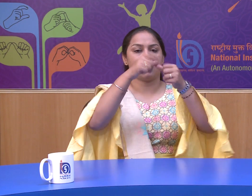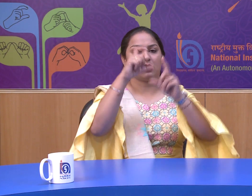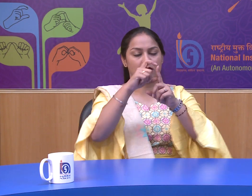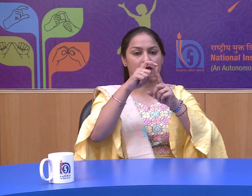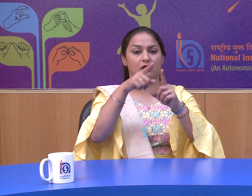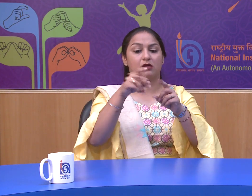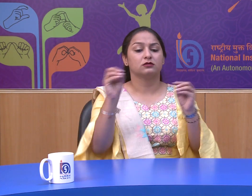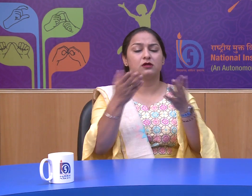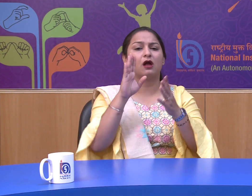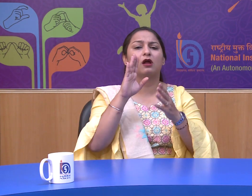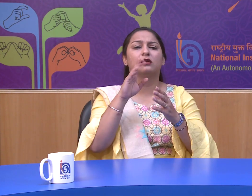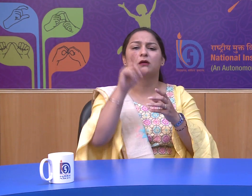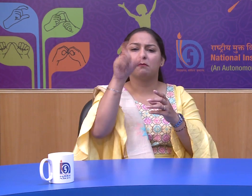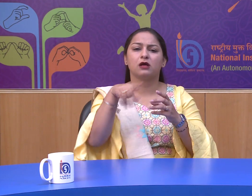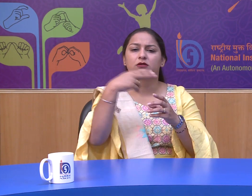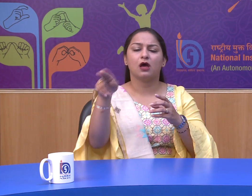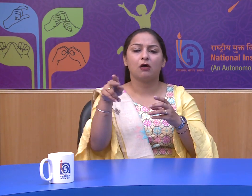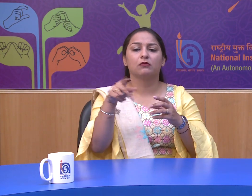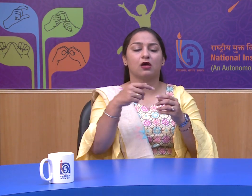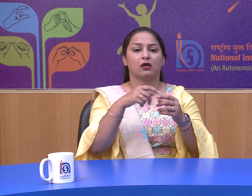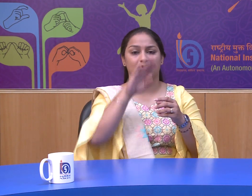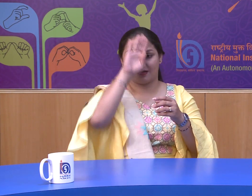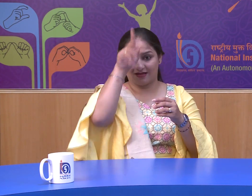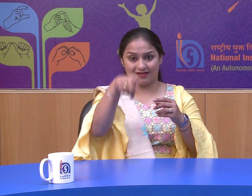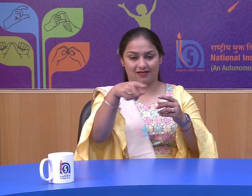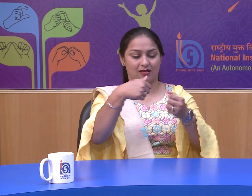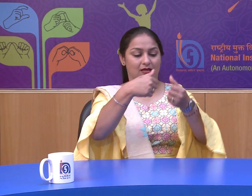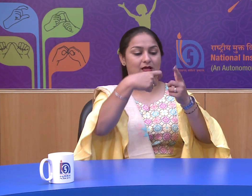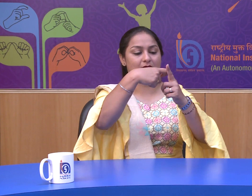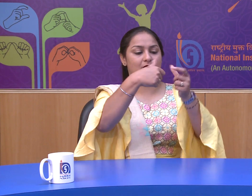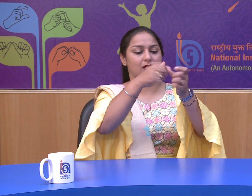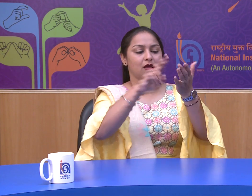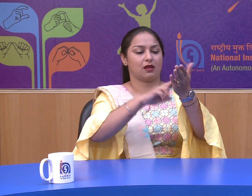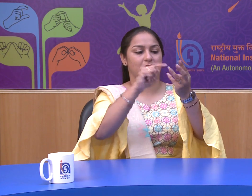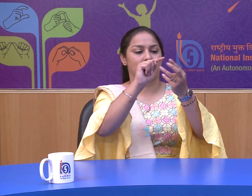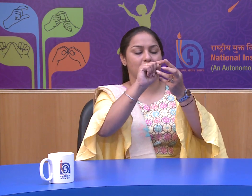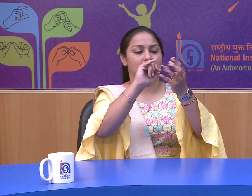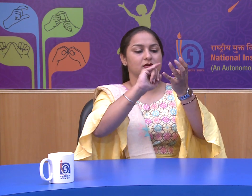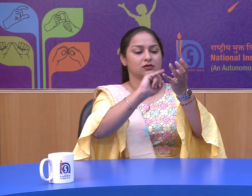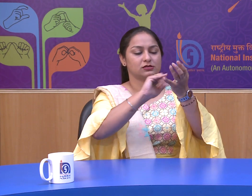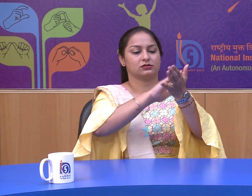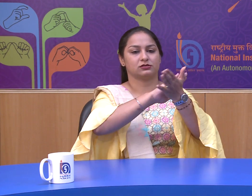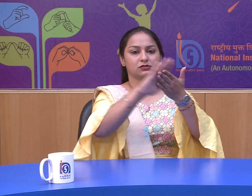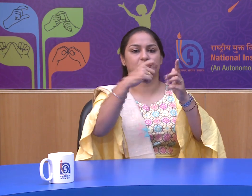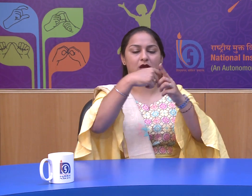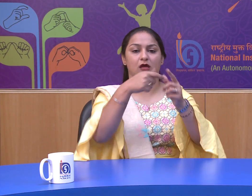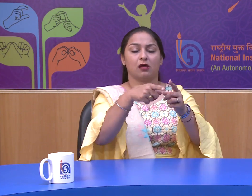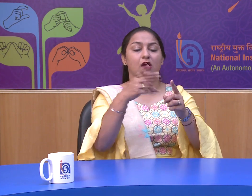The interaction among different foreign ethnic groups and